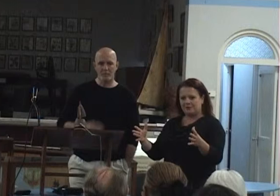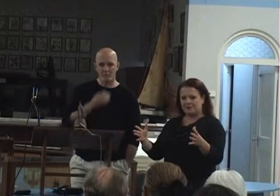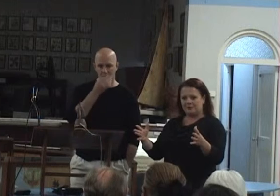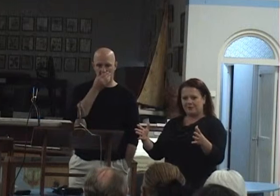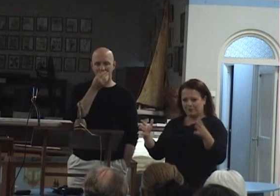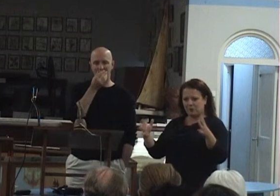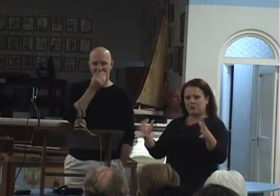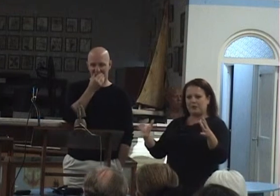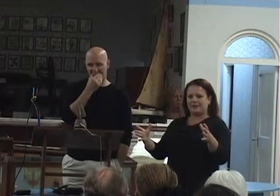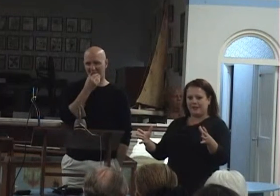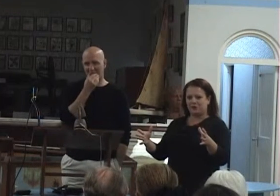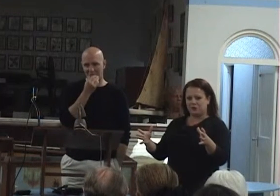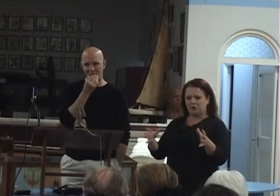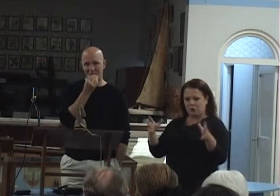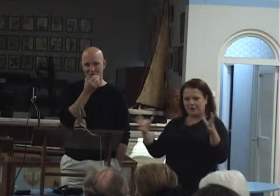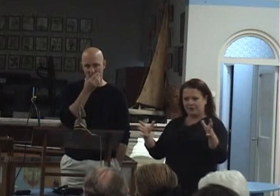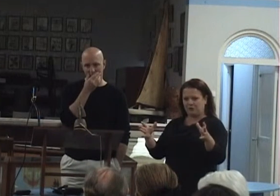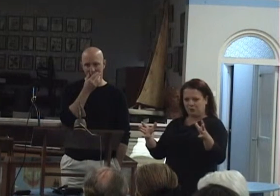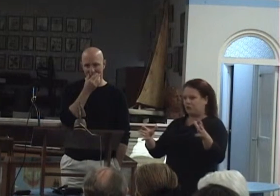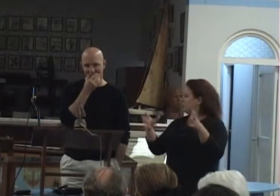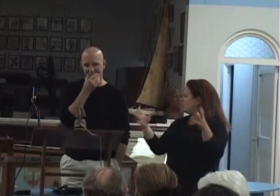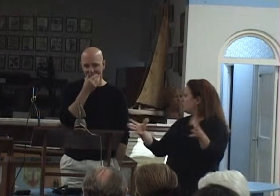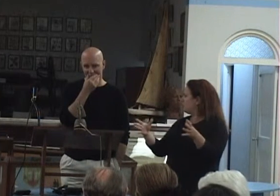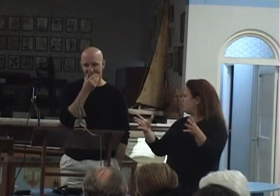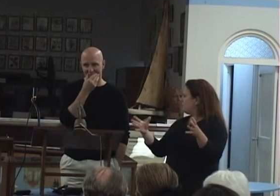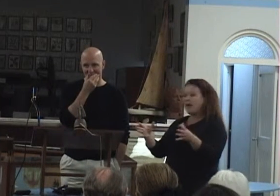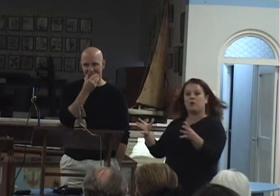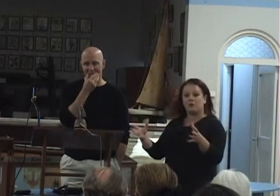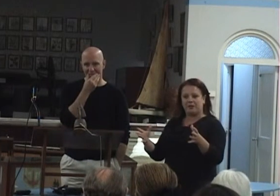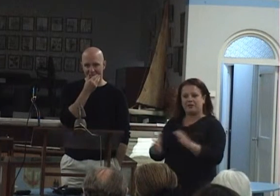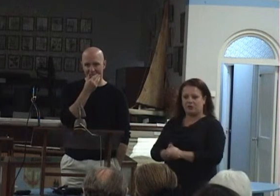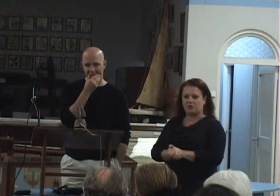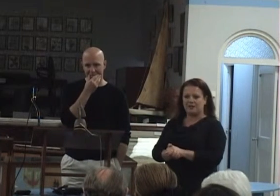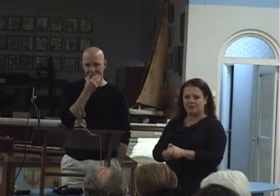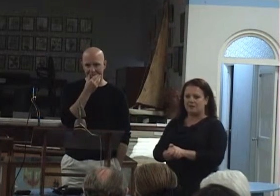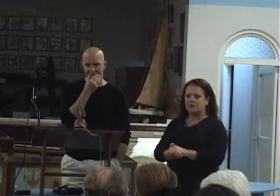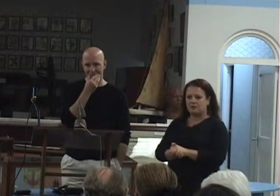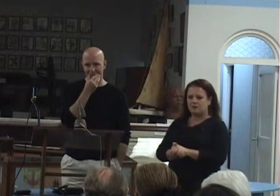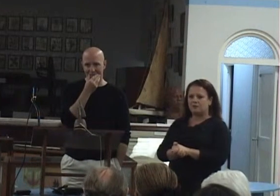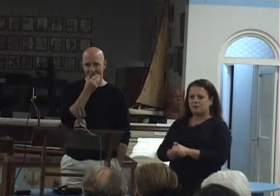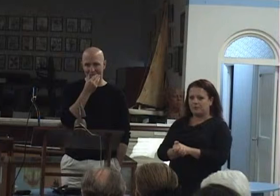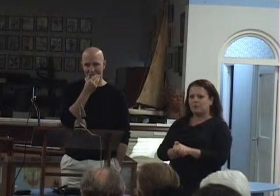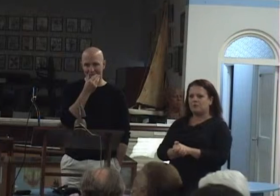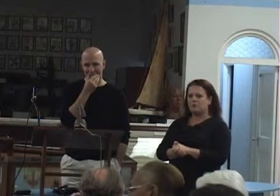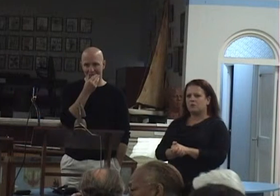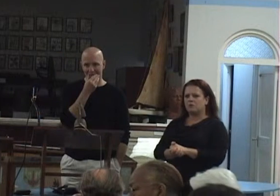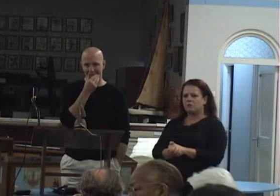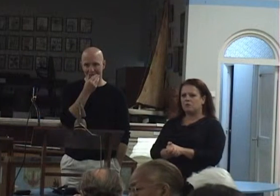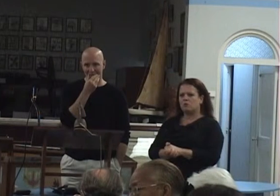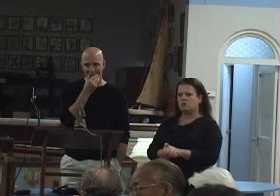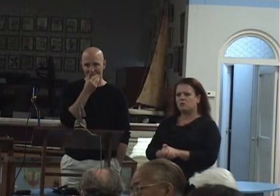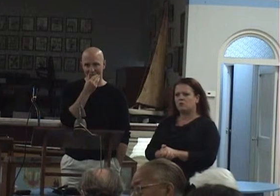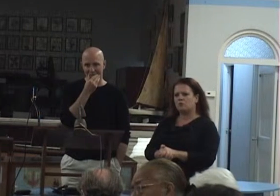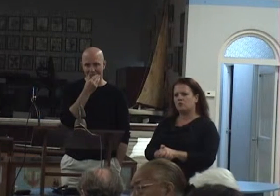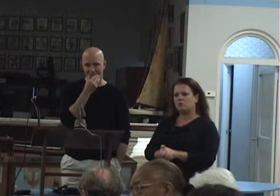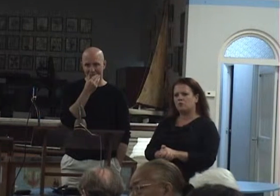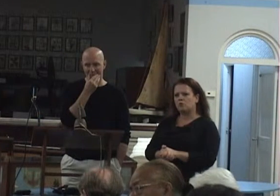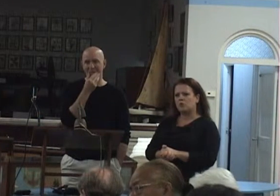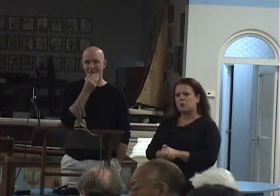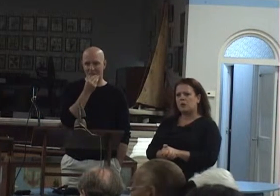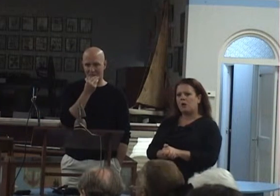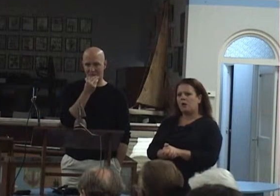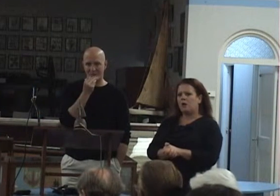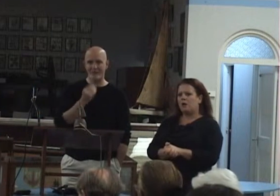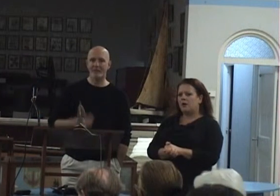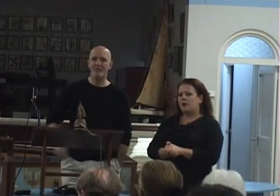first plantation choice, or first primary plantation residence. And that's typical of what was happening in the Southern